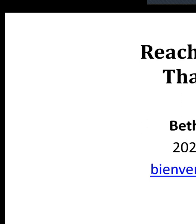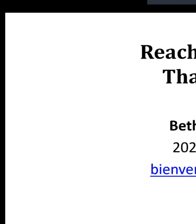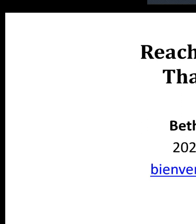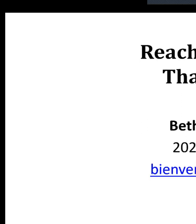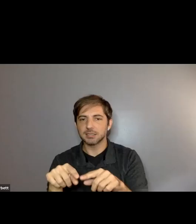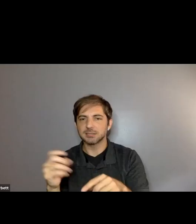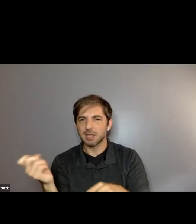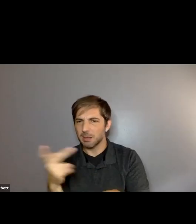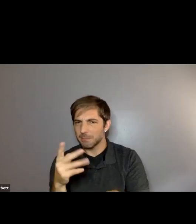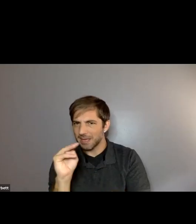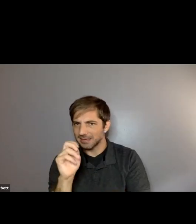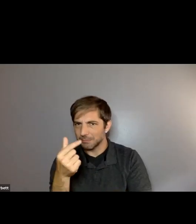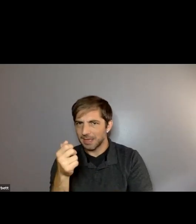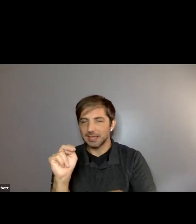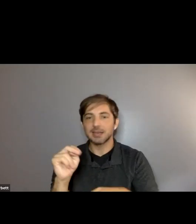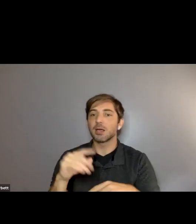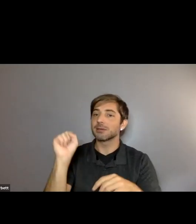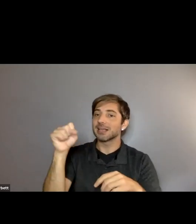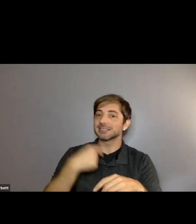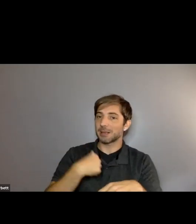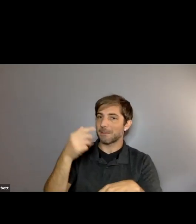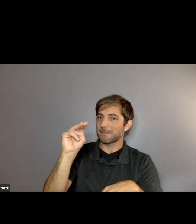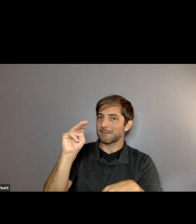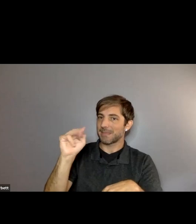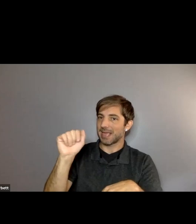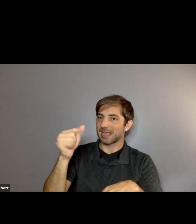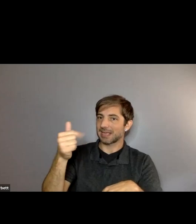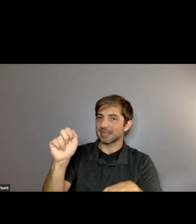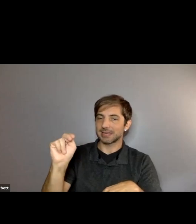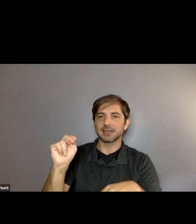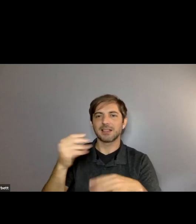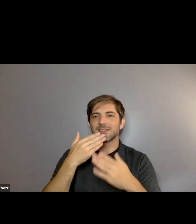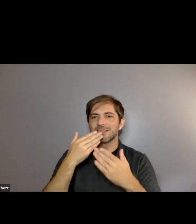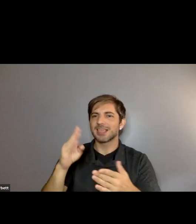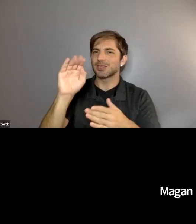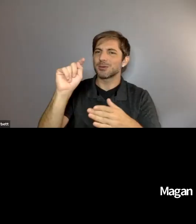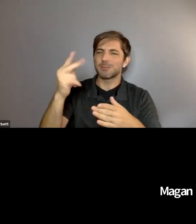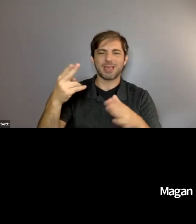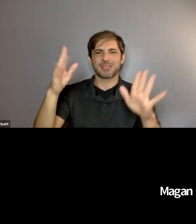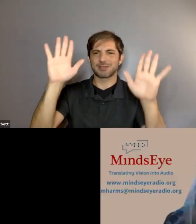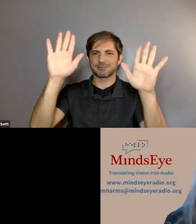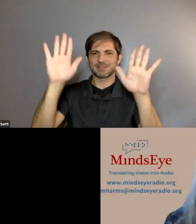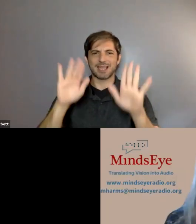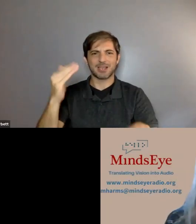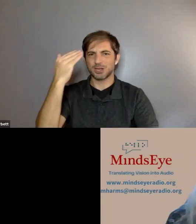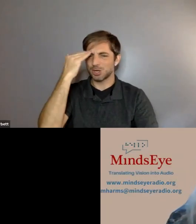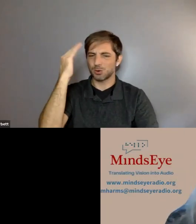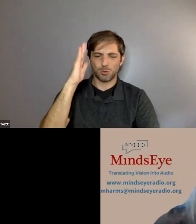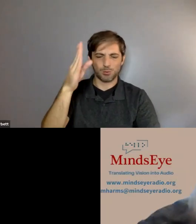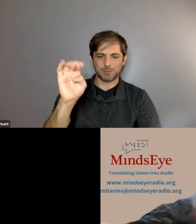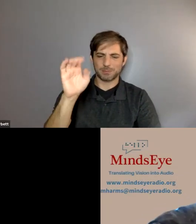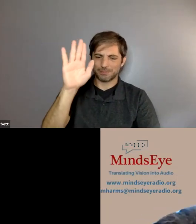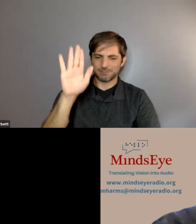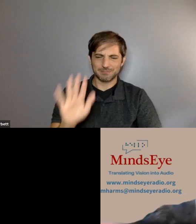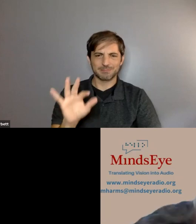Absolutely. This is Megan. Thank you, Beth. That was spectacular, as I knew it would be. I'll turn my camera on for a